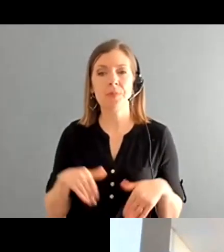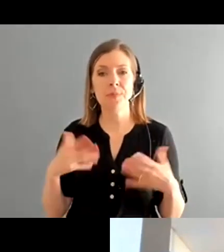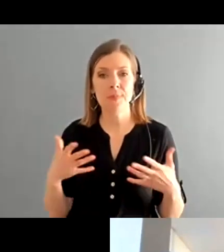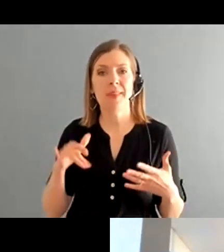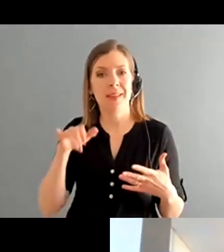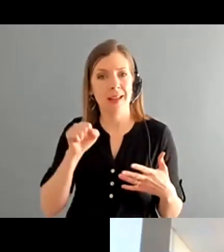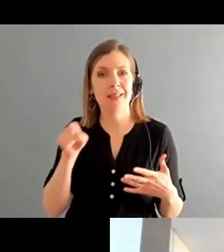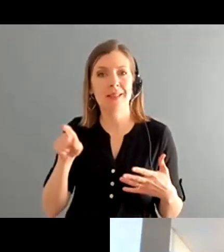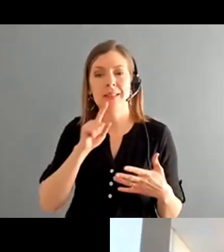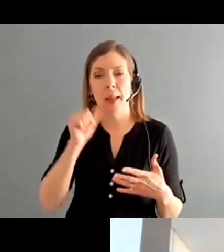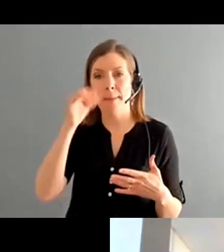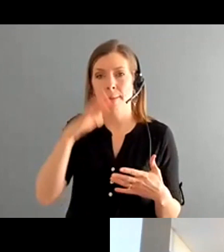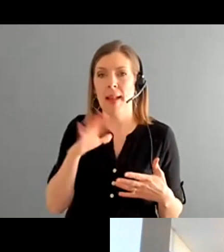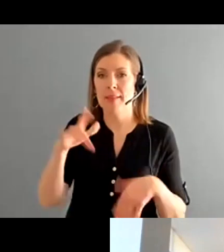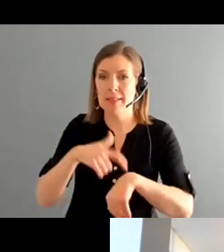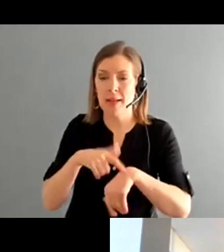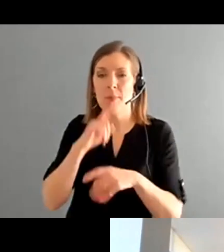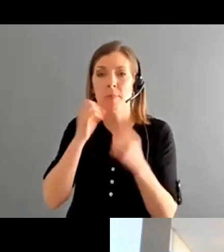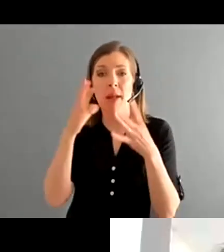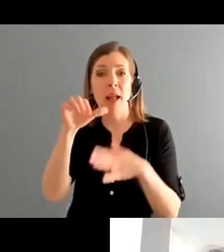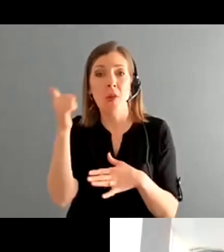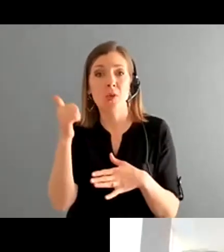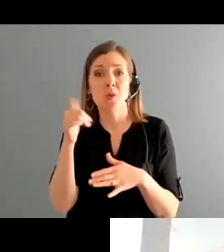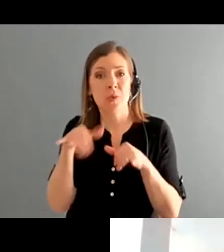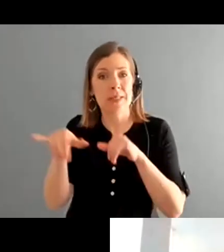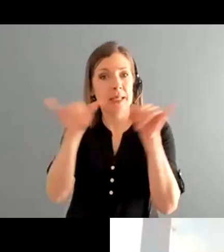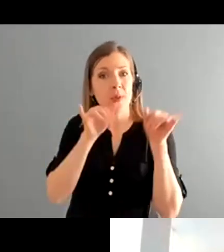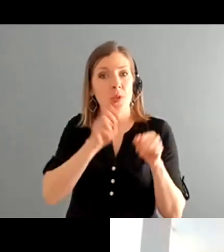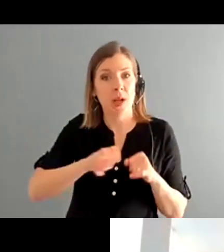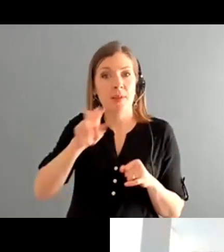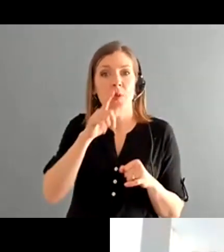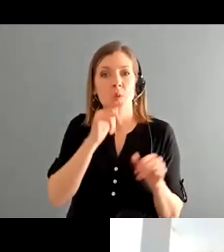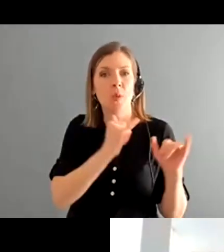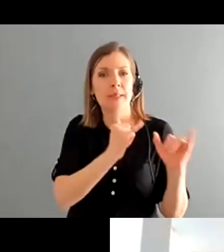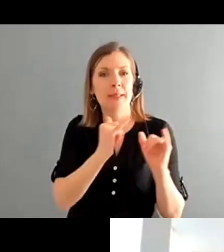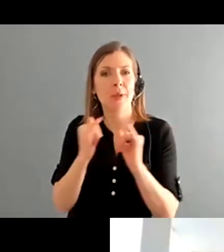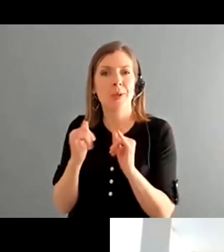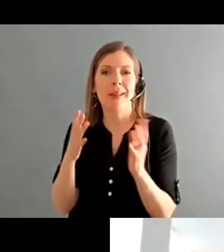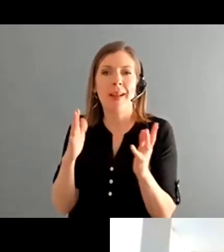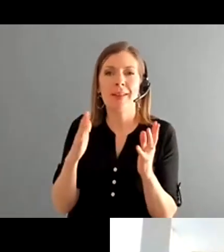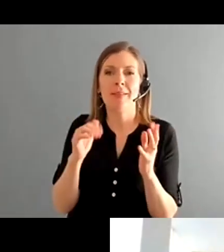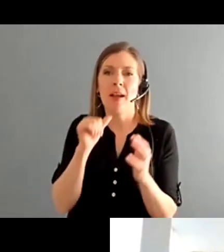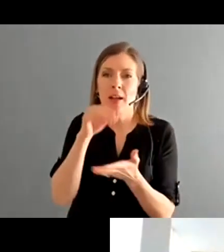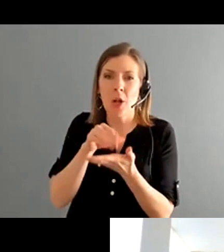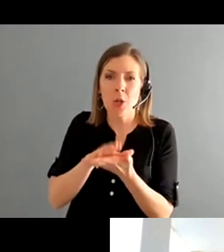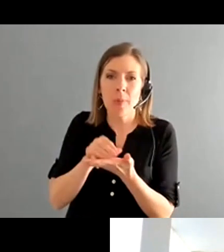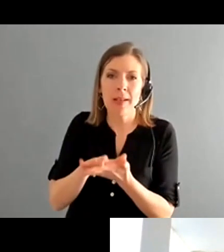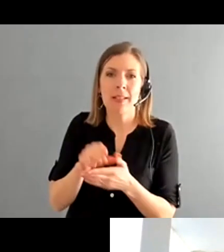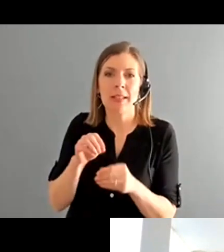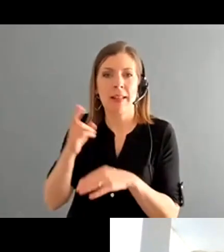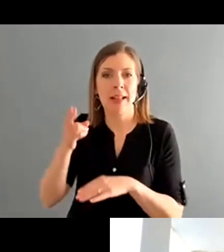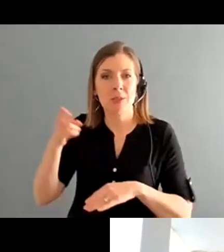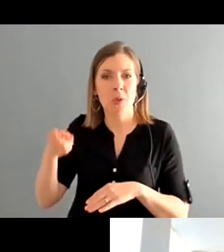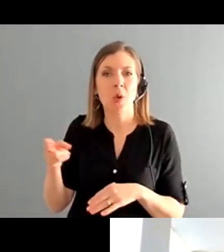yes, he's a man of his time. There are many others who went on similar travels who are similarly sort of undocumented in the